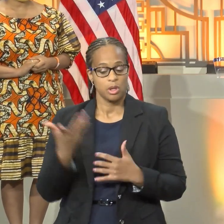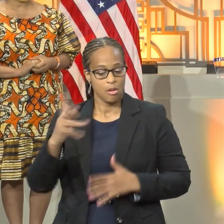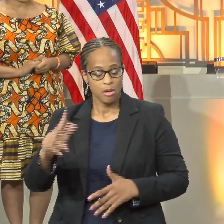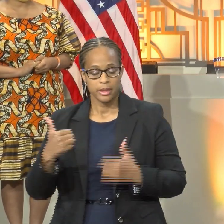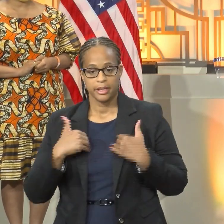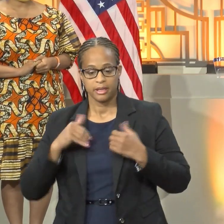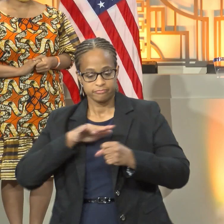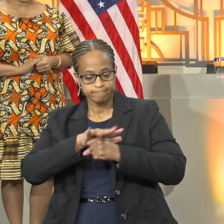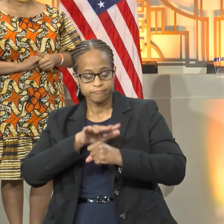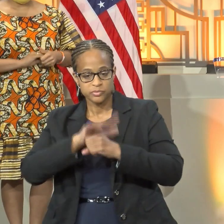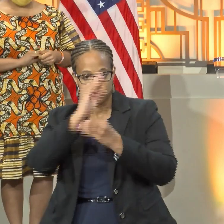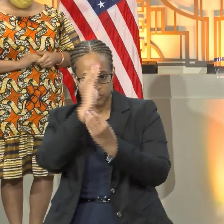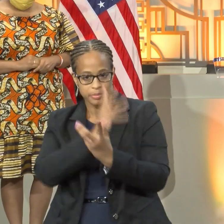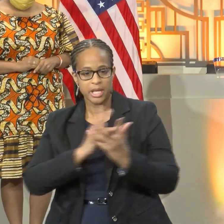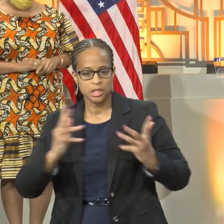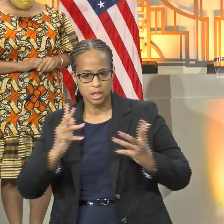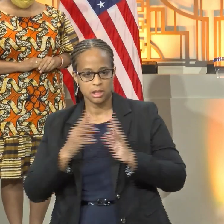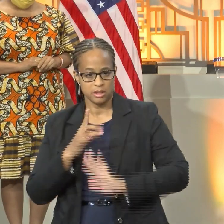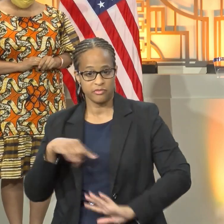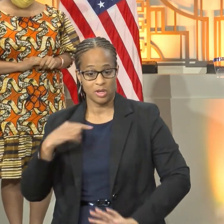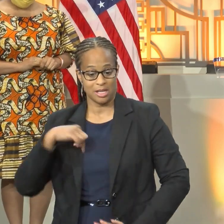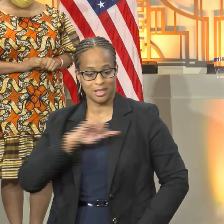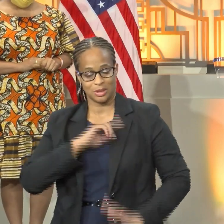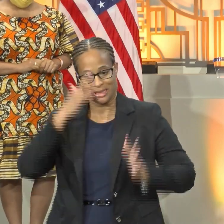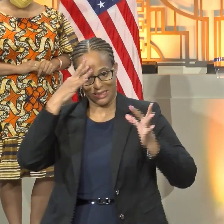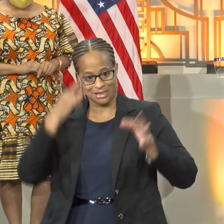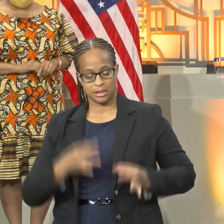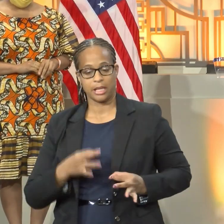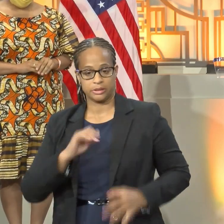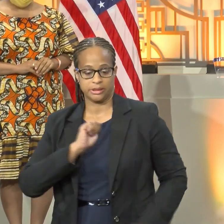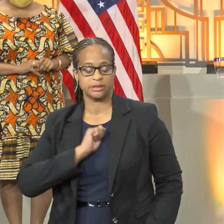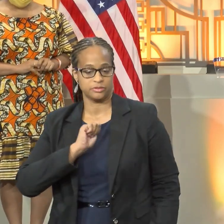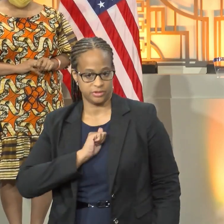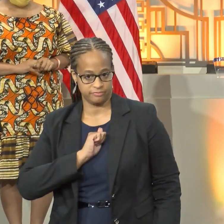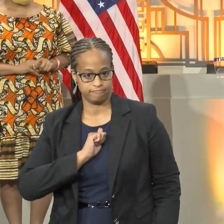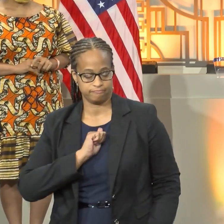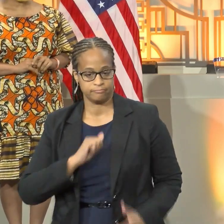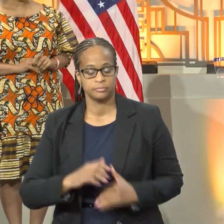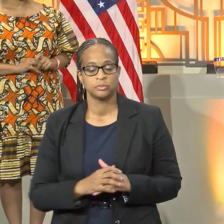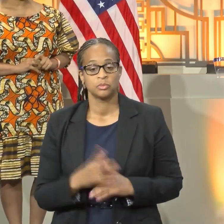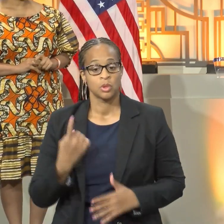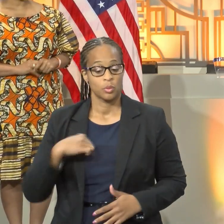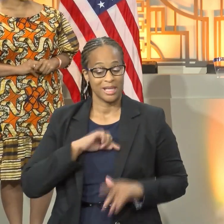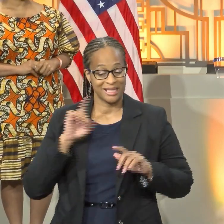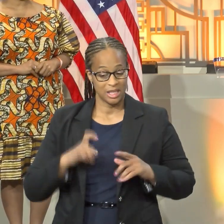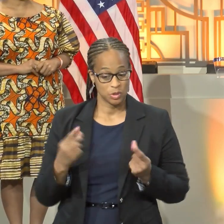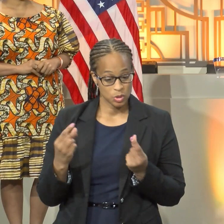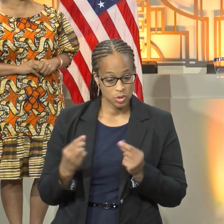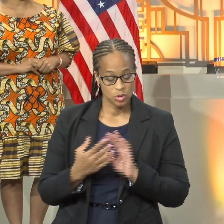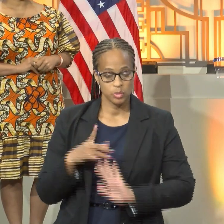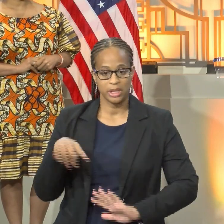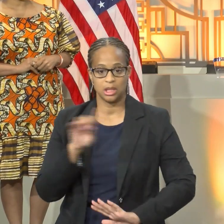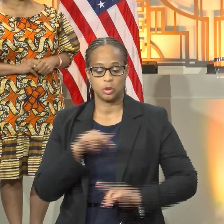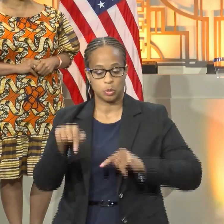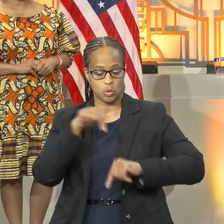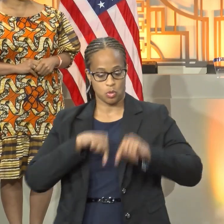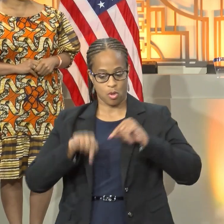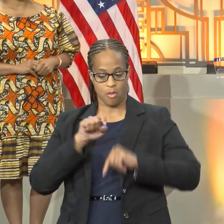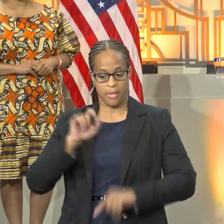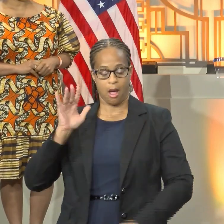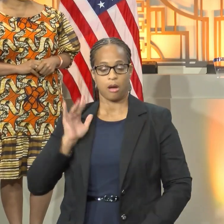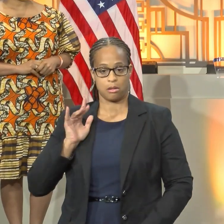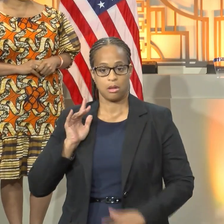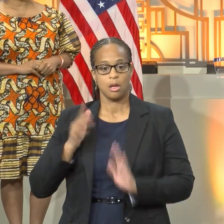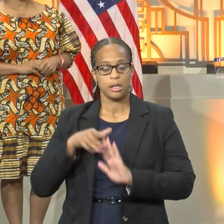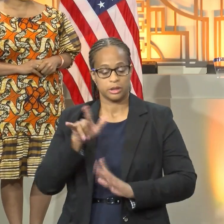information for us to hit the reset button ourselves. And we need to hit the reset button. We